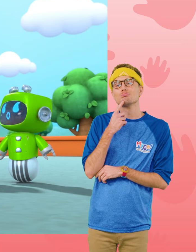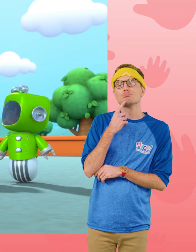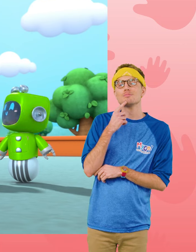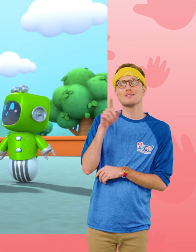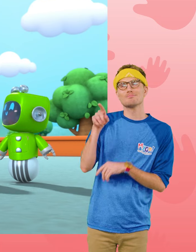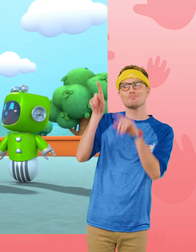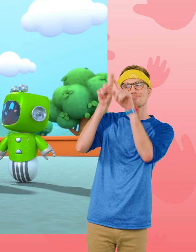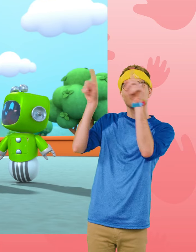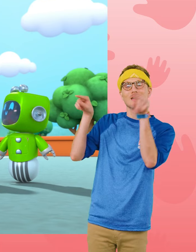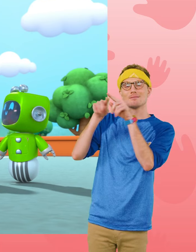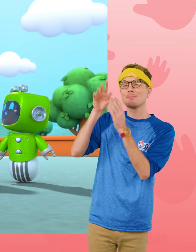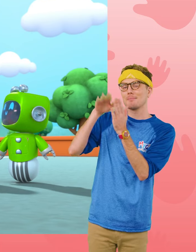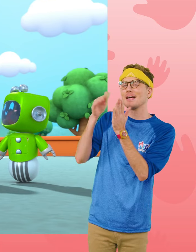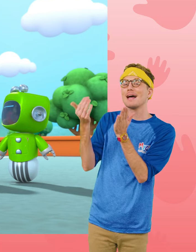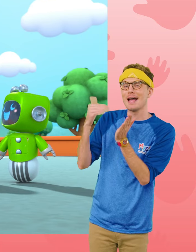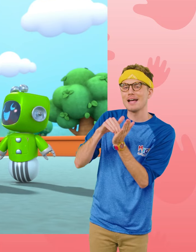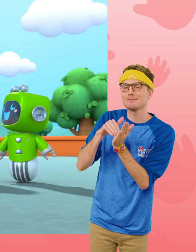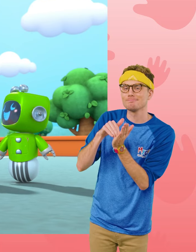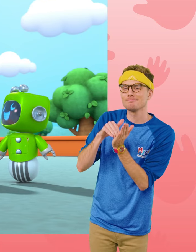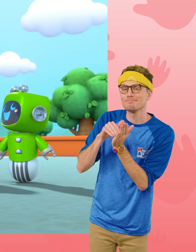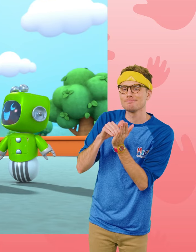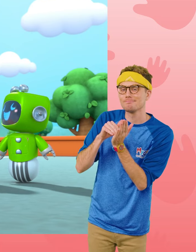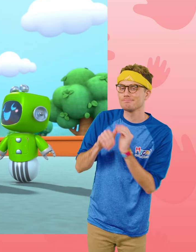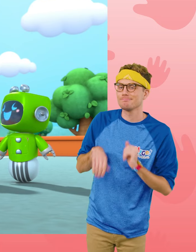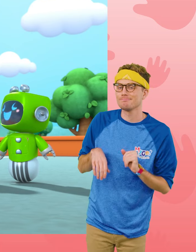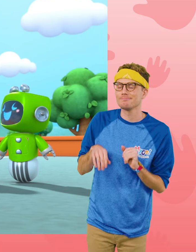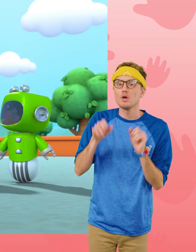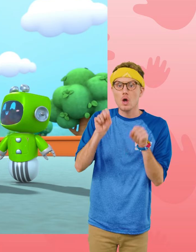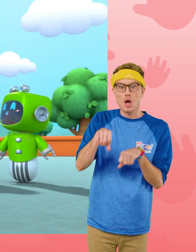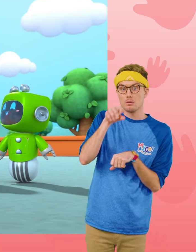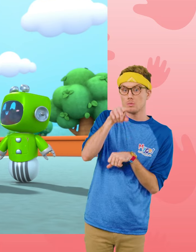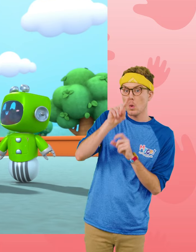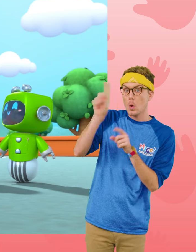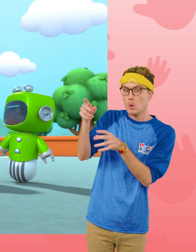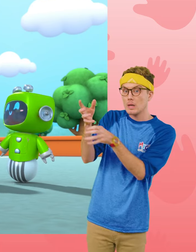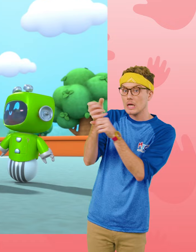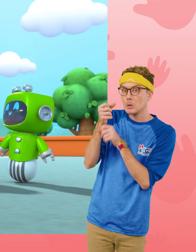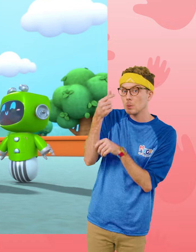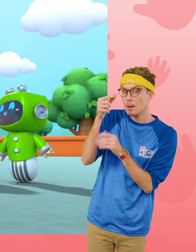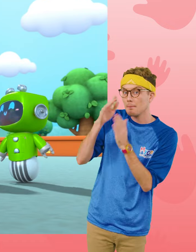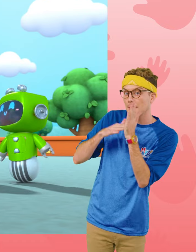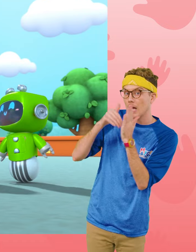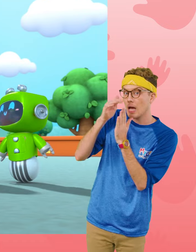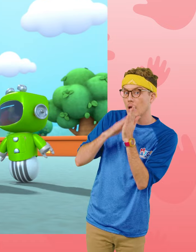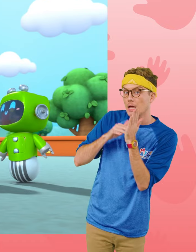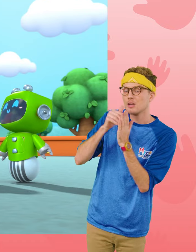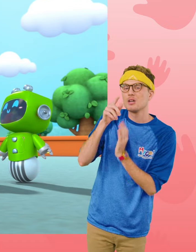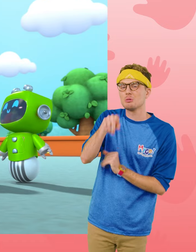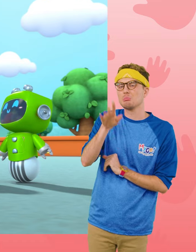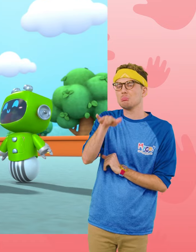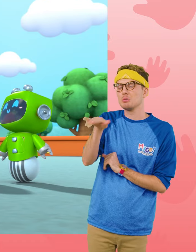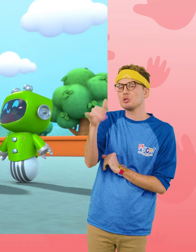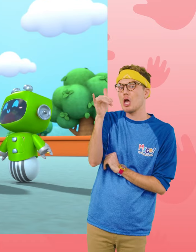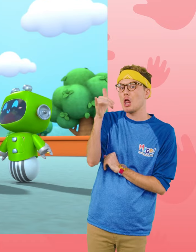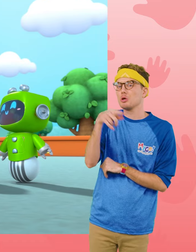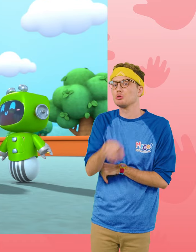It's time to repaint the sign mechanicals. Blue, can you please get the green paint and take yellow up on the roof to